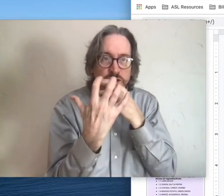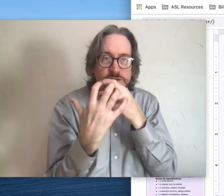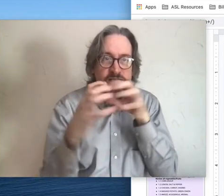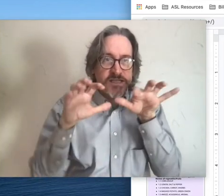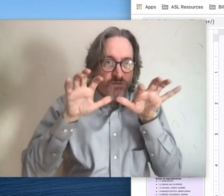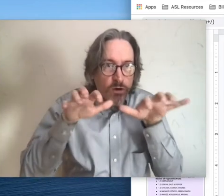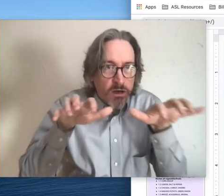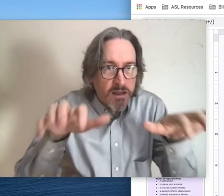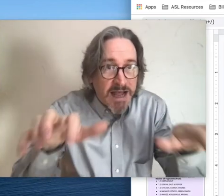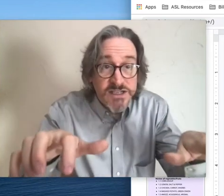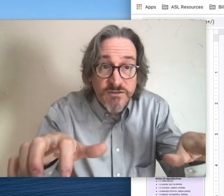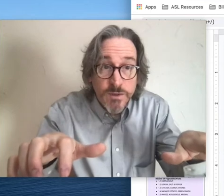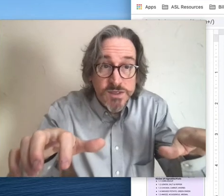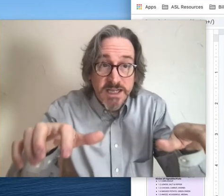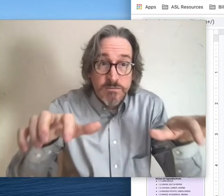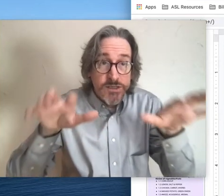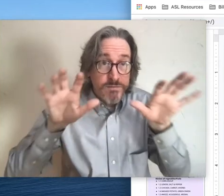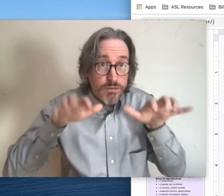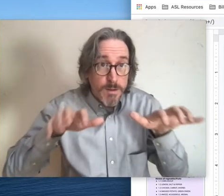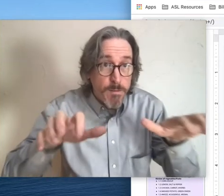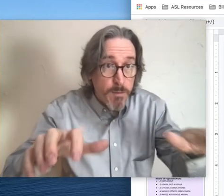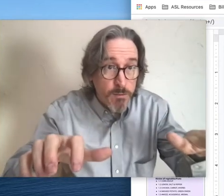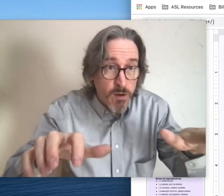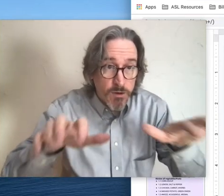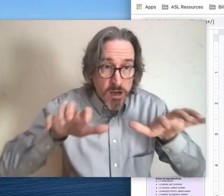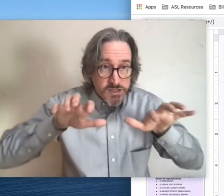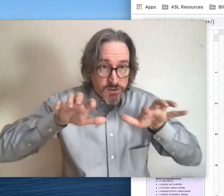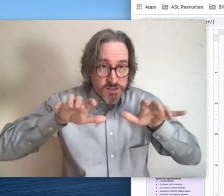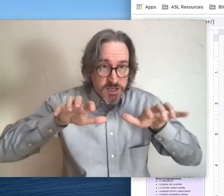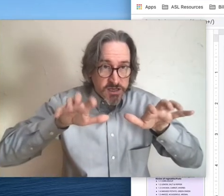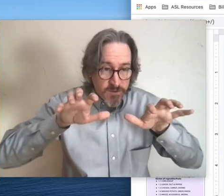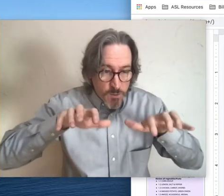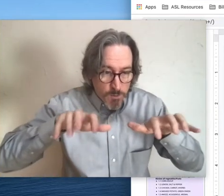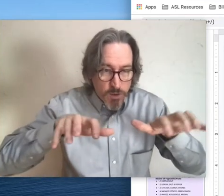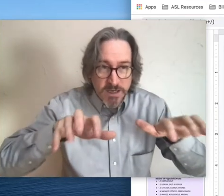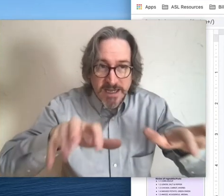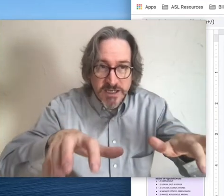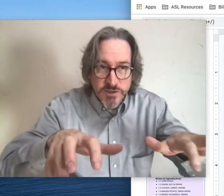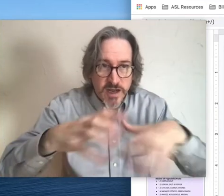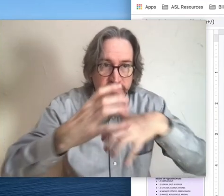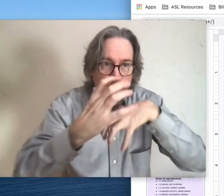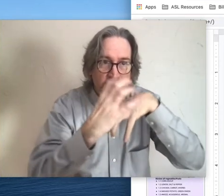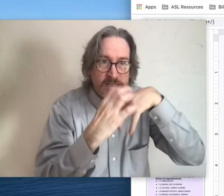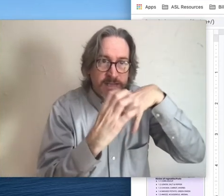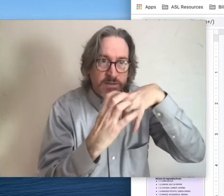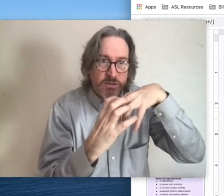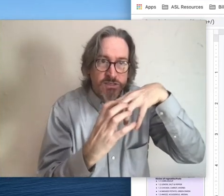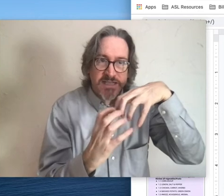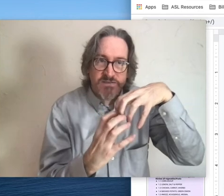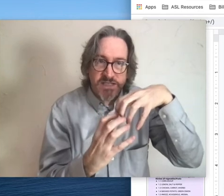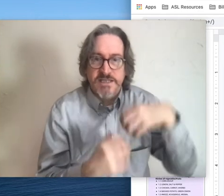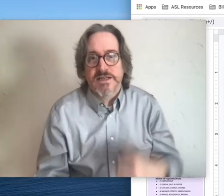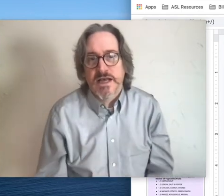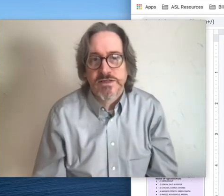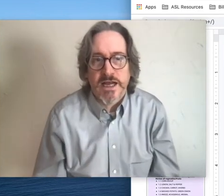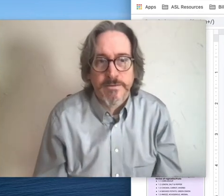we've used this for lots of museums. Remember? So there's a ton of them, and one point into each and every one. Same thing, there's